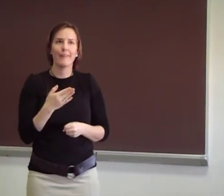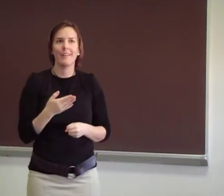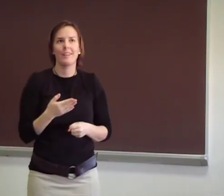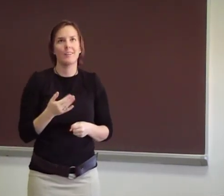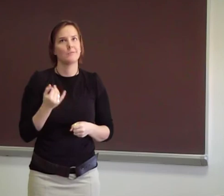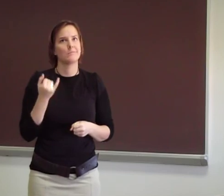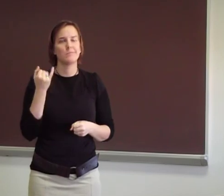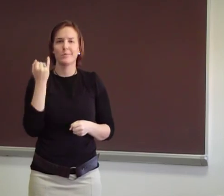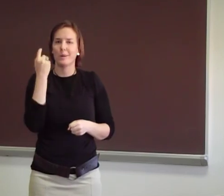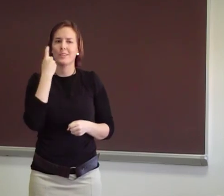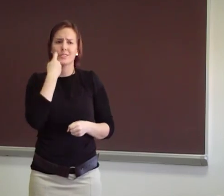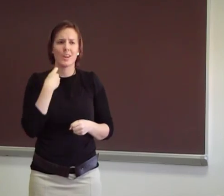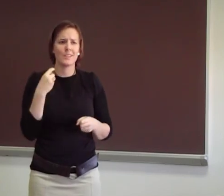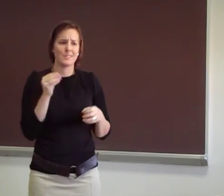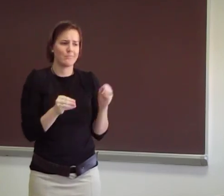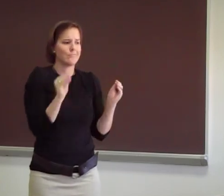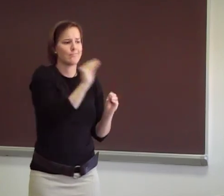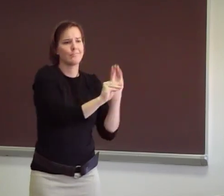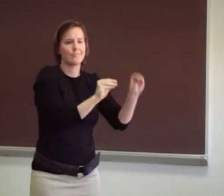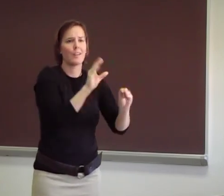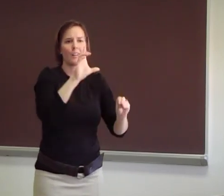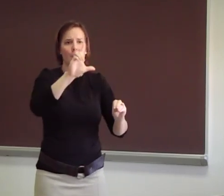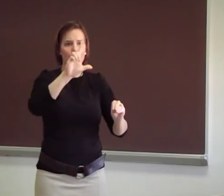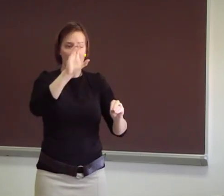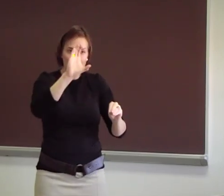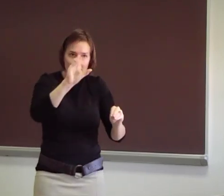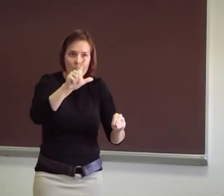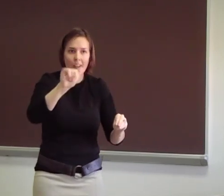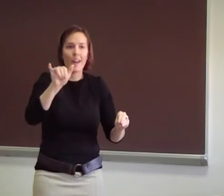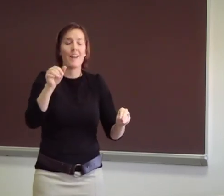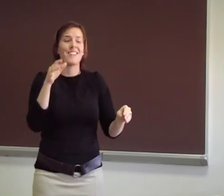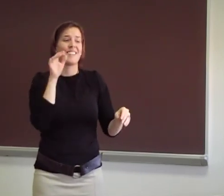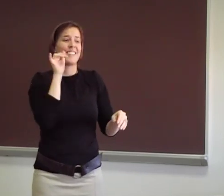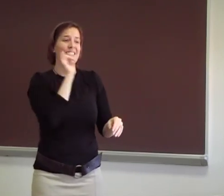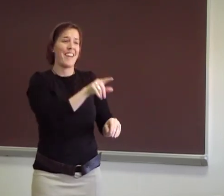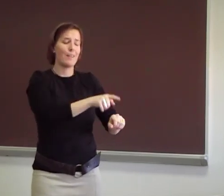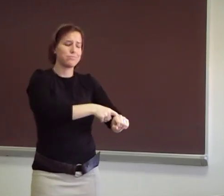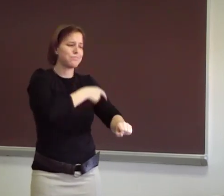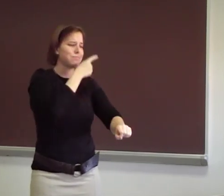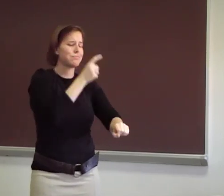on took a good 6 months, I think. It took a long time.